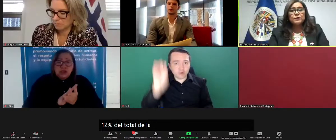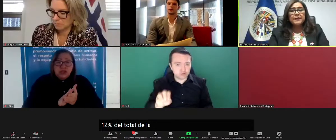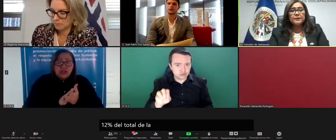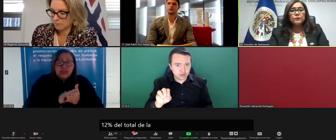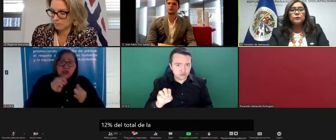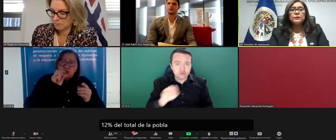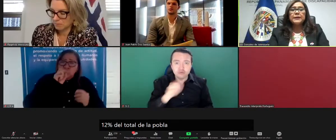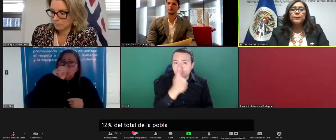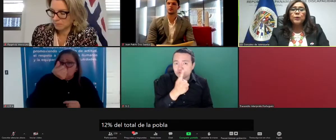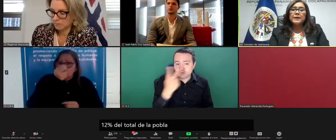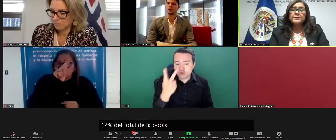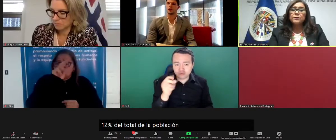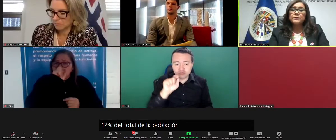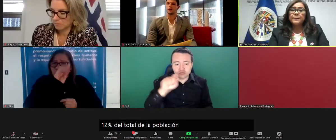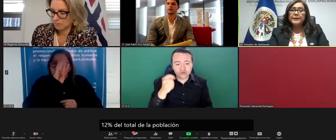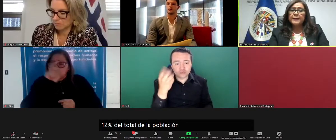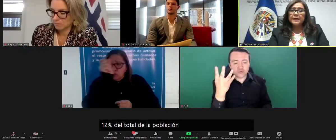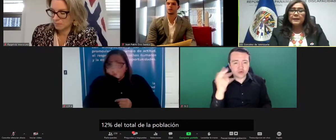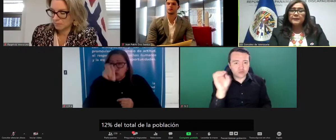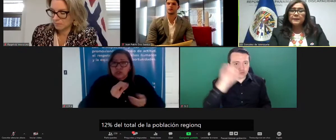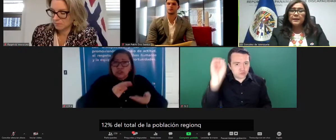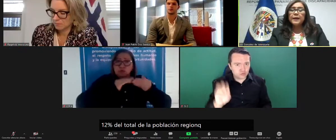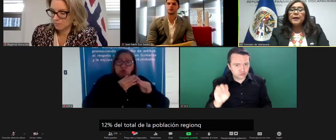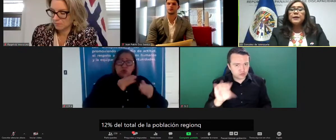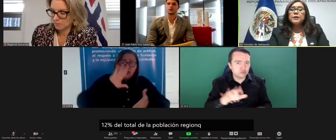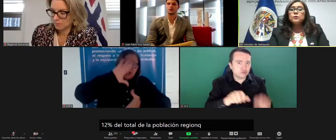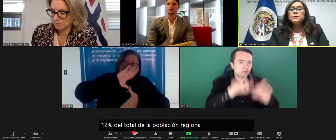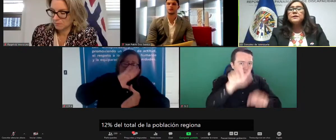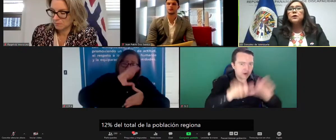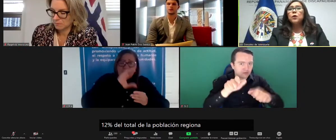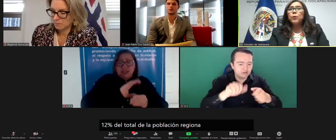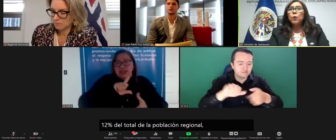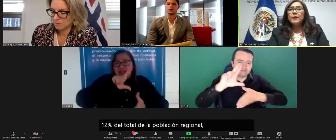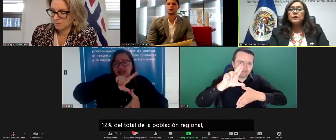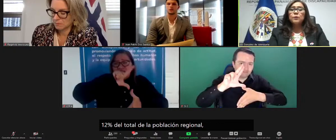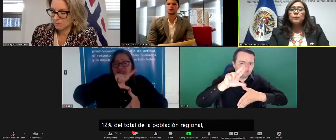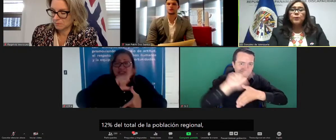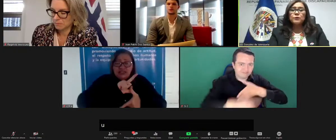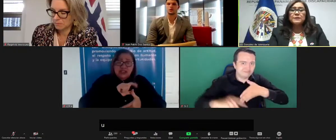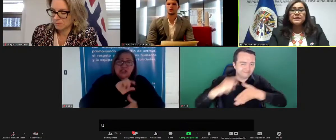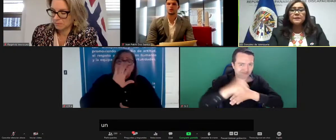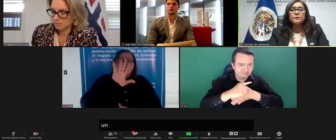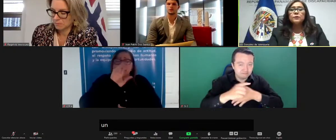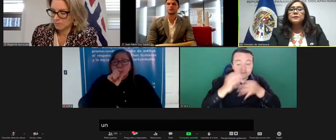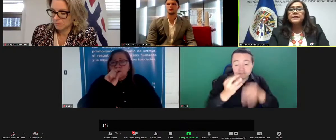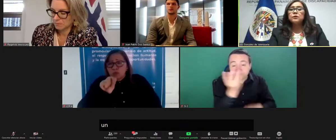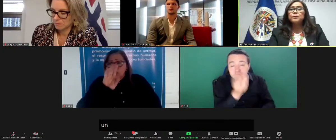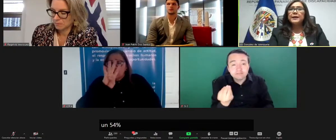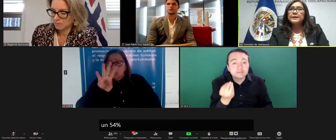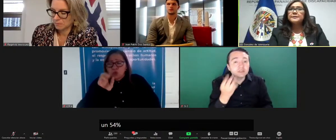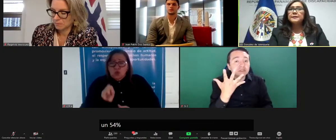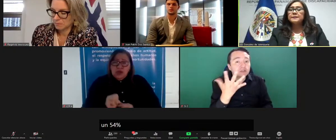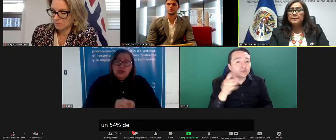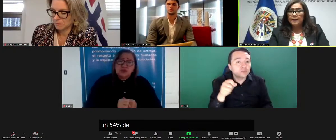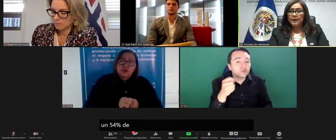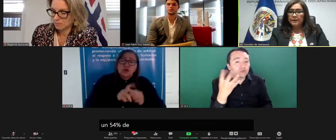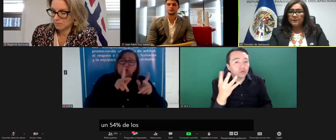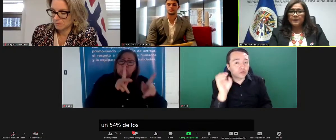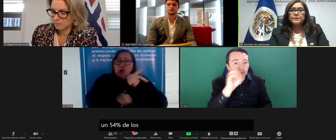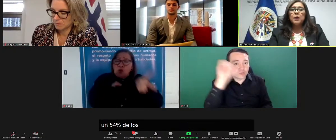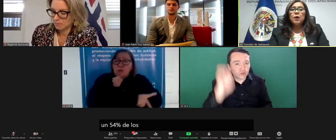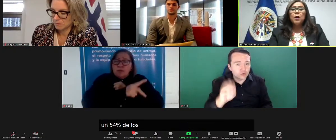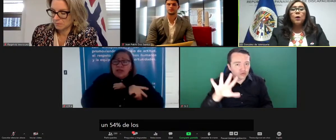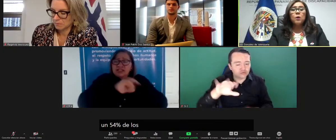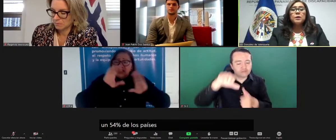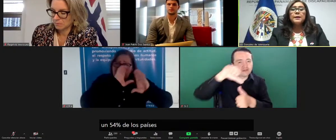and 12.4 percent of latin america's populations and 5.4